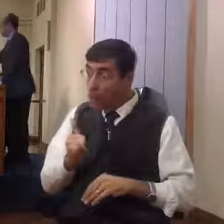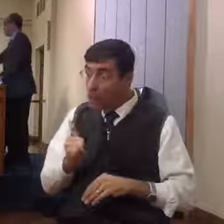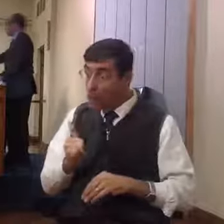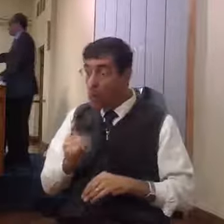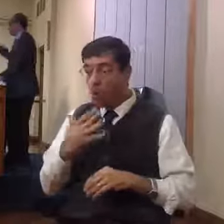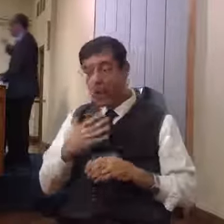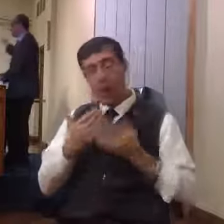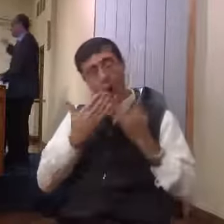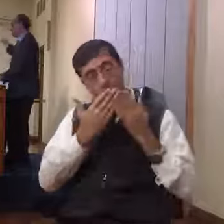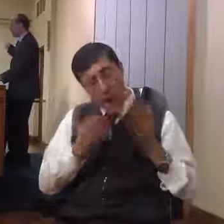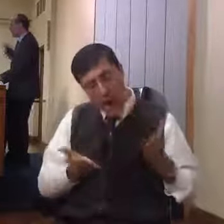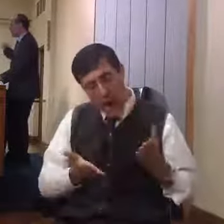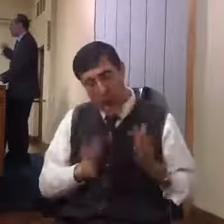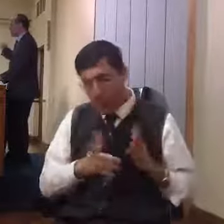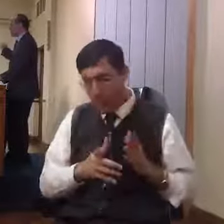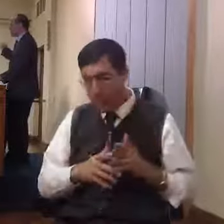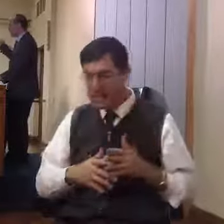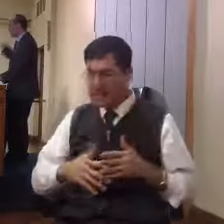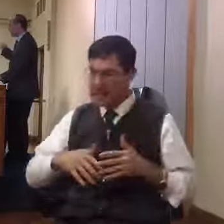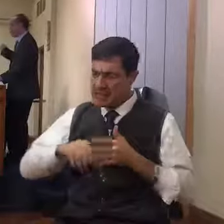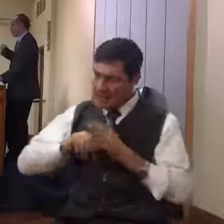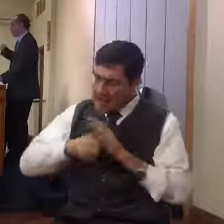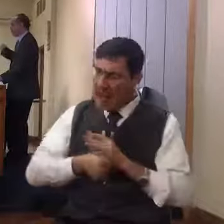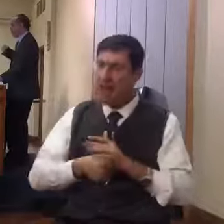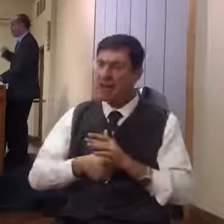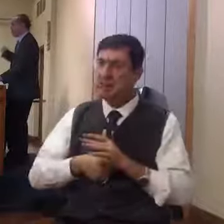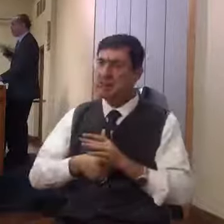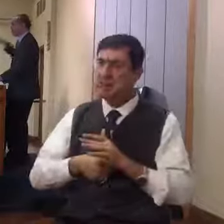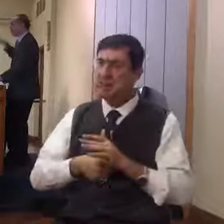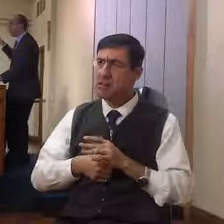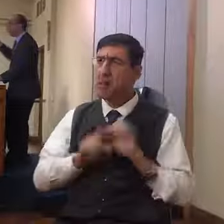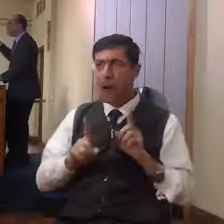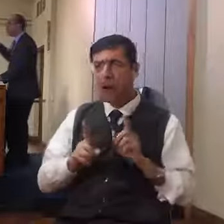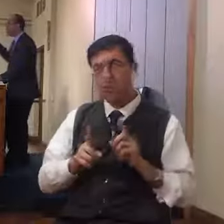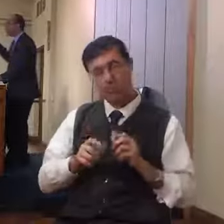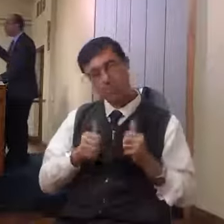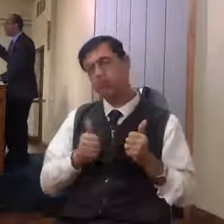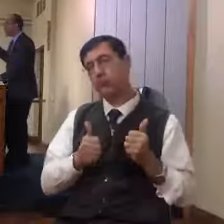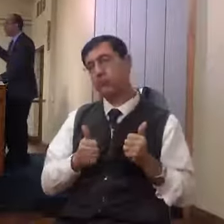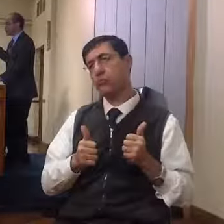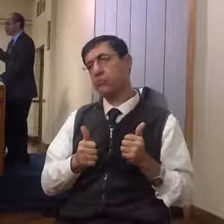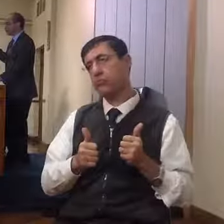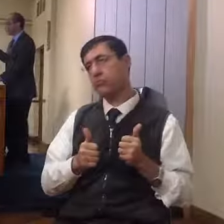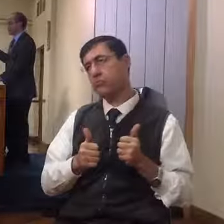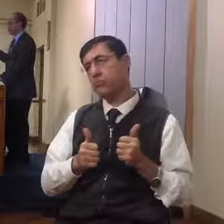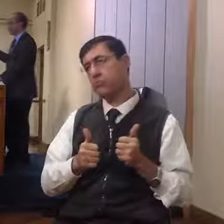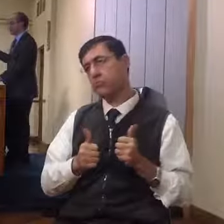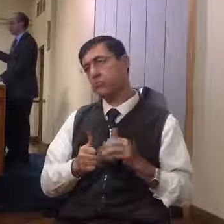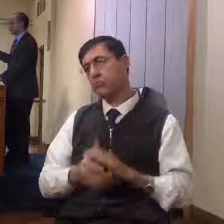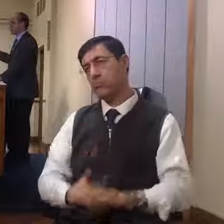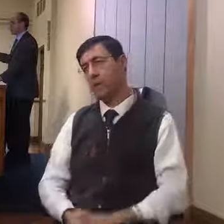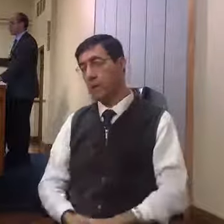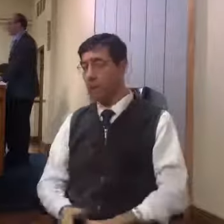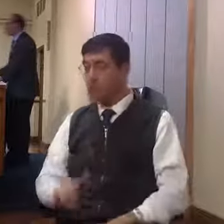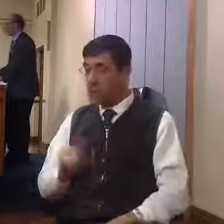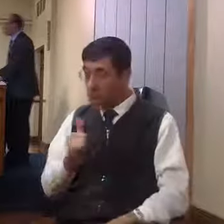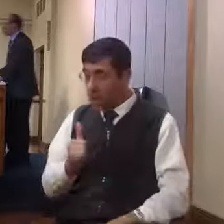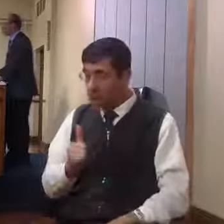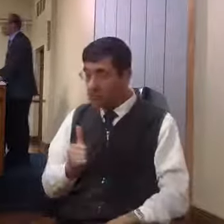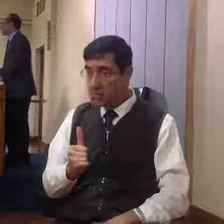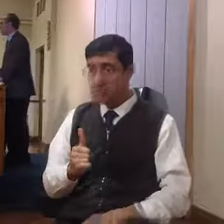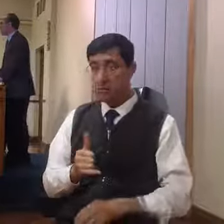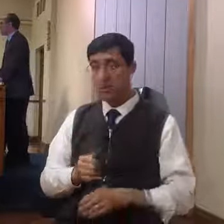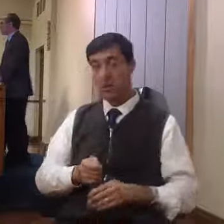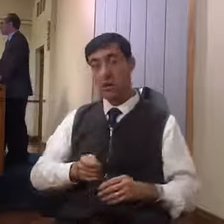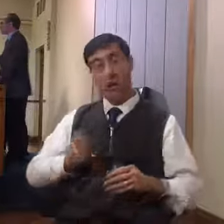rewarding. But we see, we are human. In our human nature, we only look at the punishment part. But there is